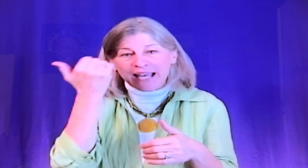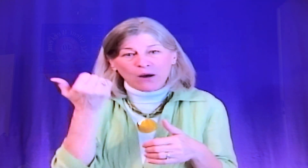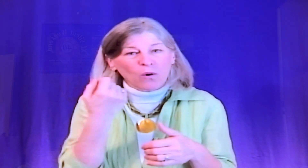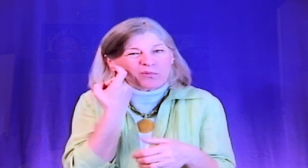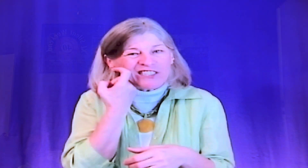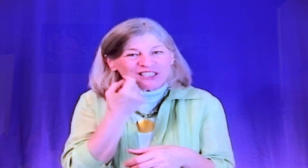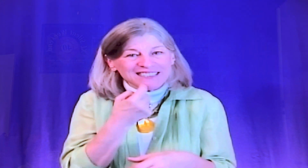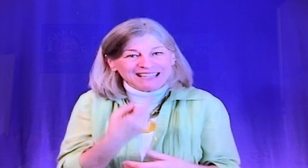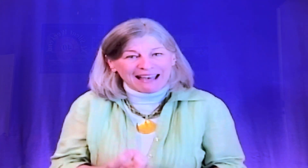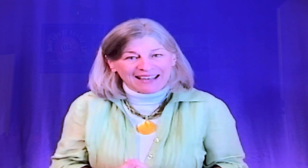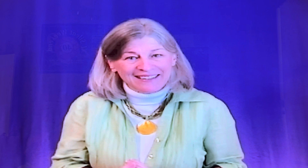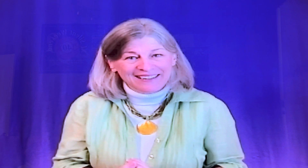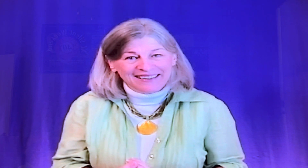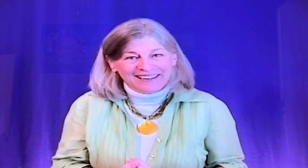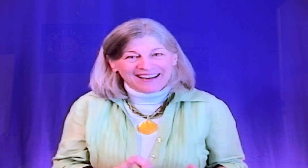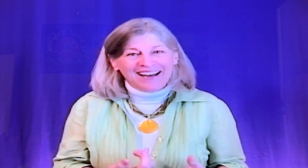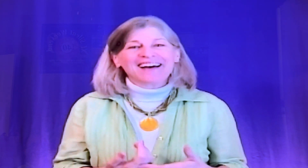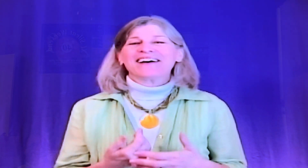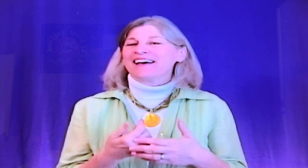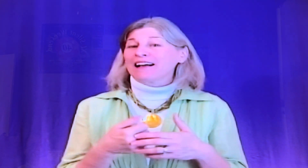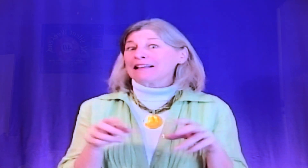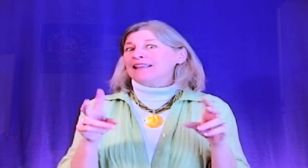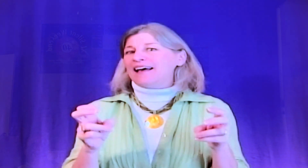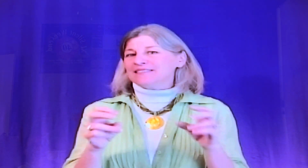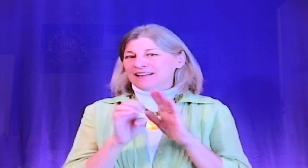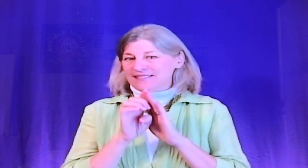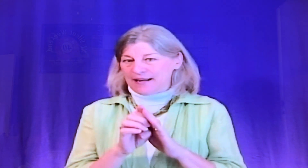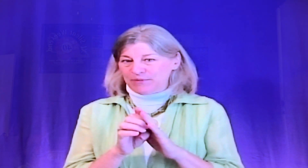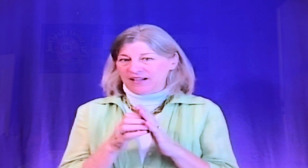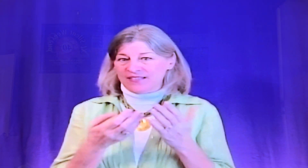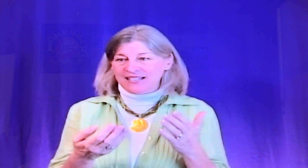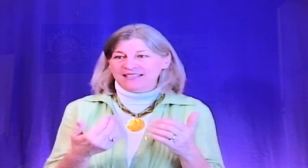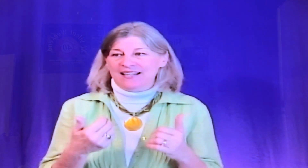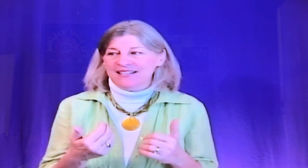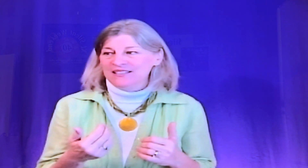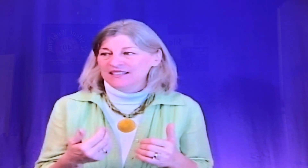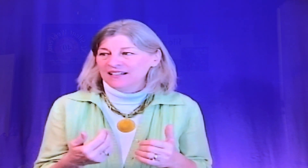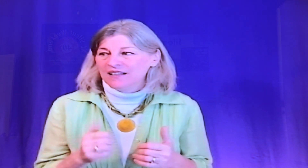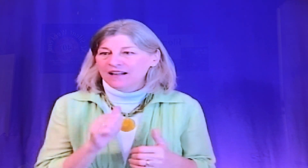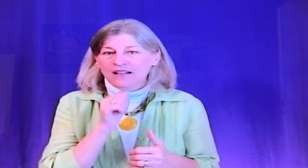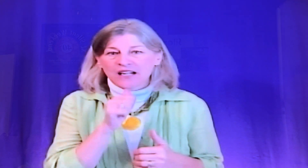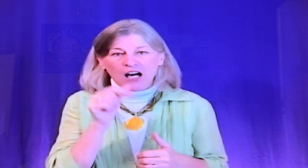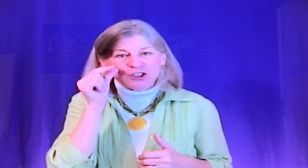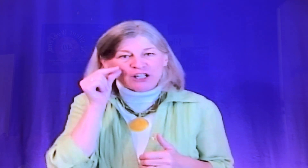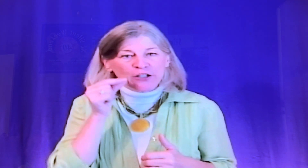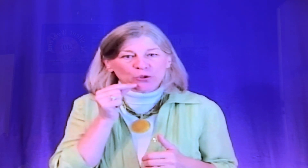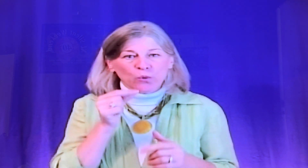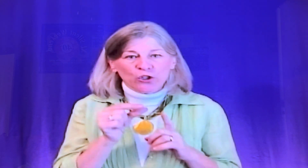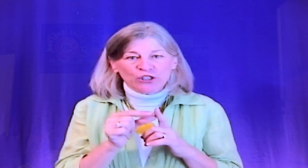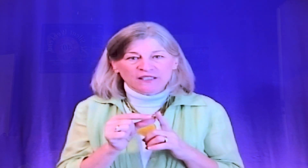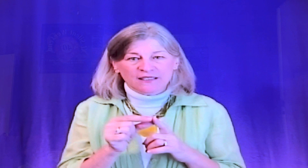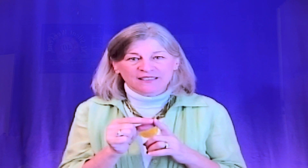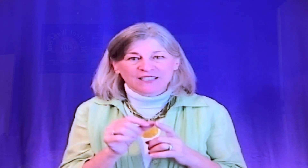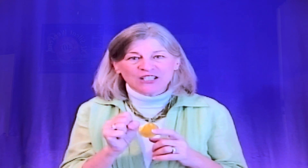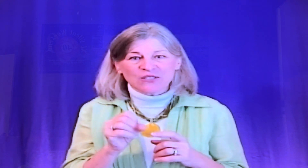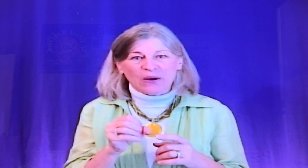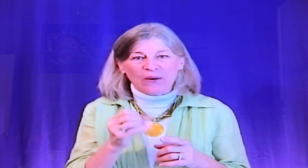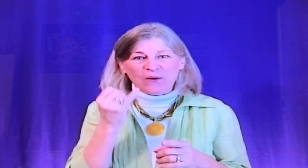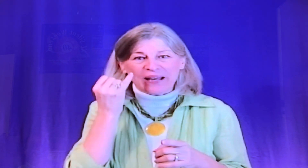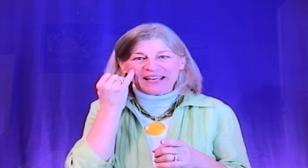what we just said. Classic example on this is non-gender words. So if